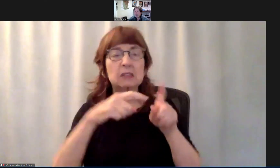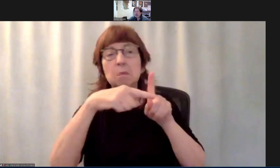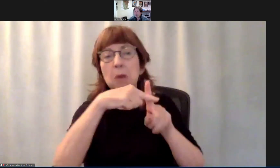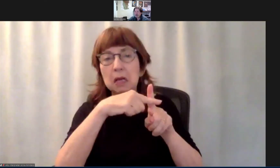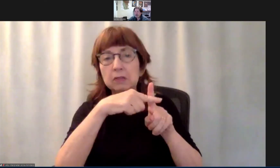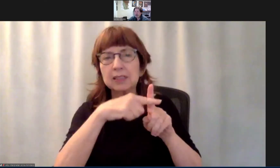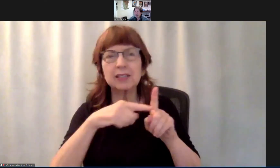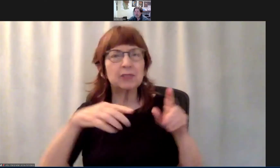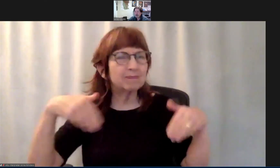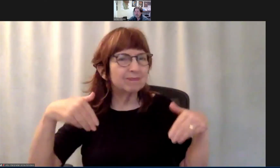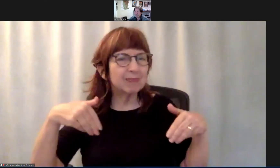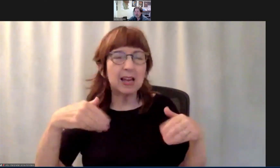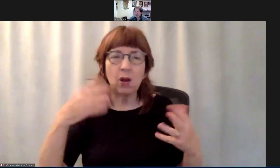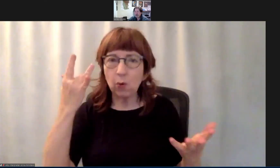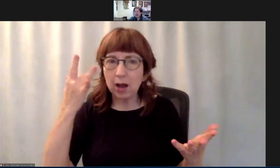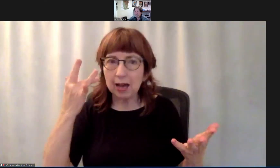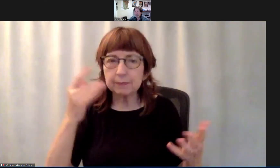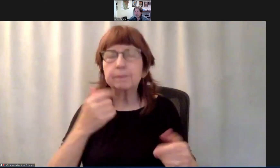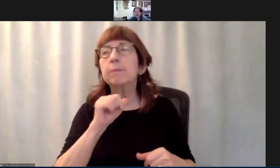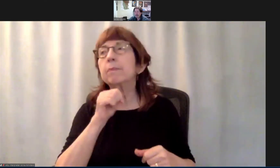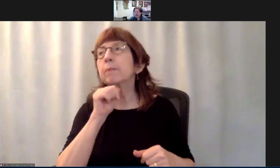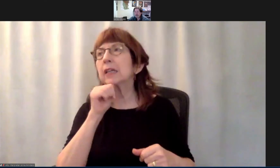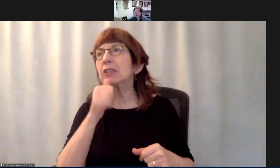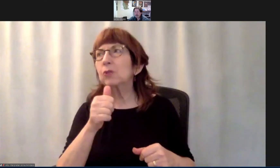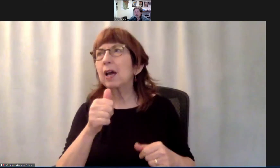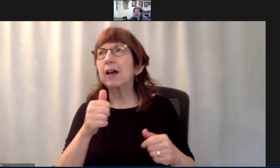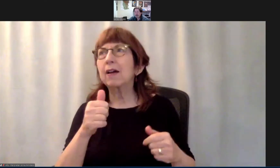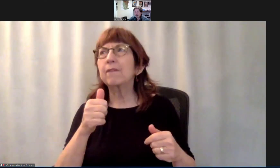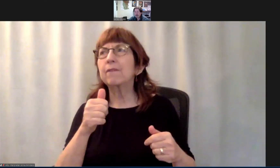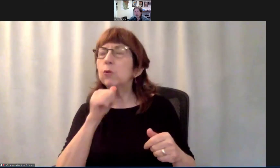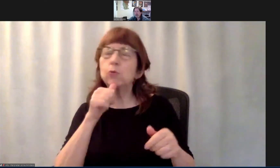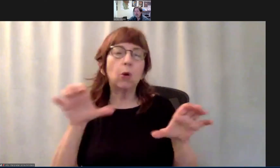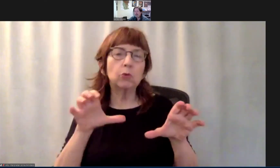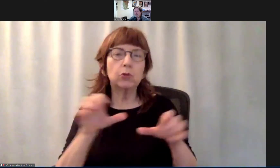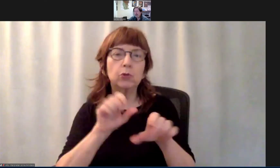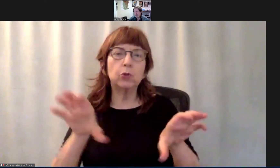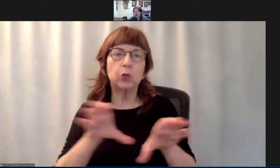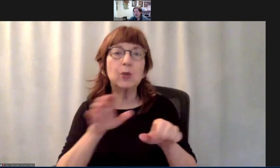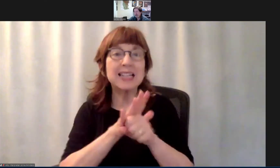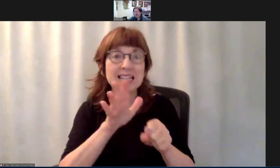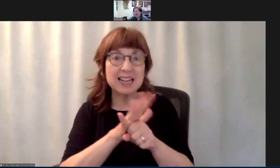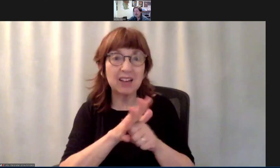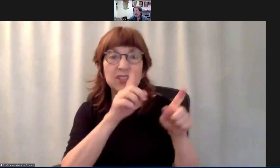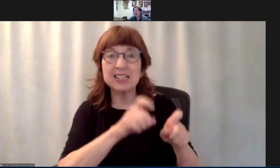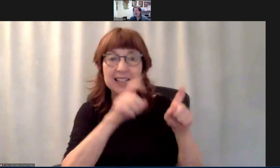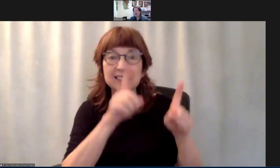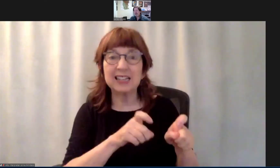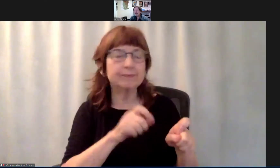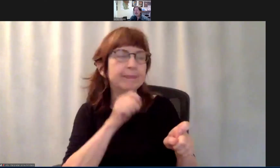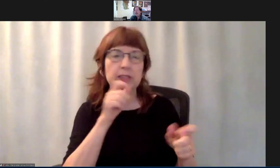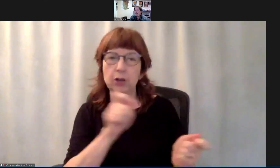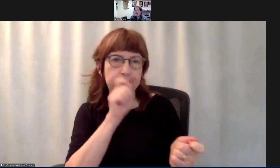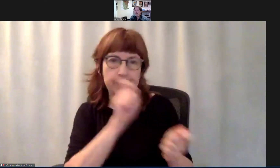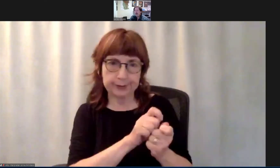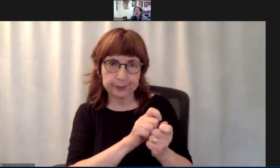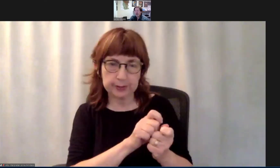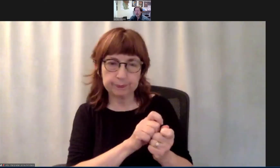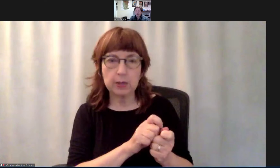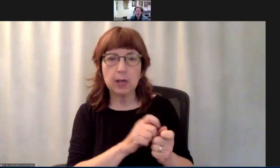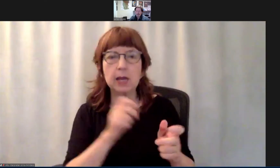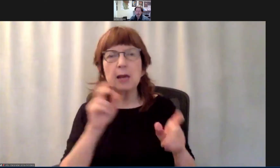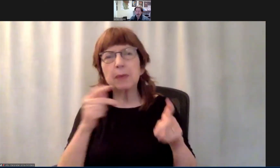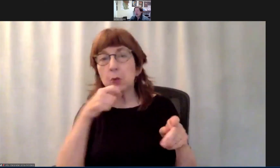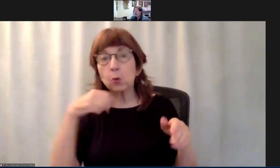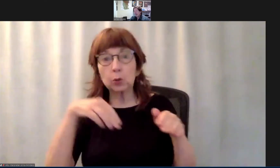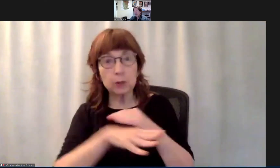because when you don't have enough testing done generally, it's not accurate. The people who are going in are more